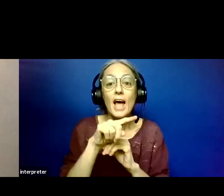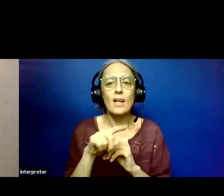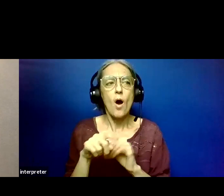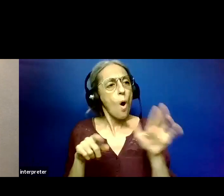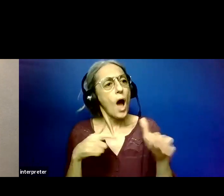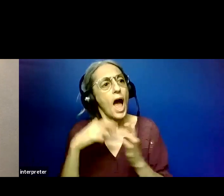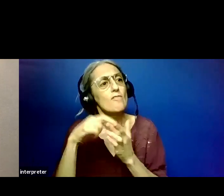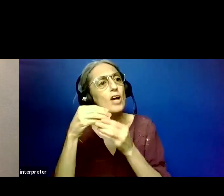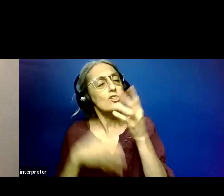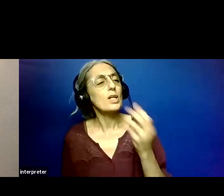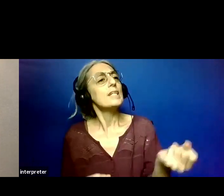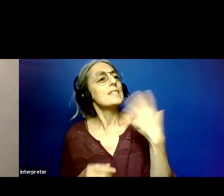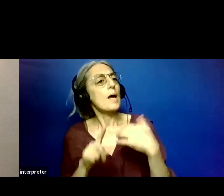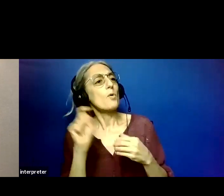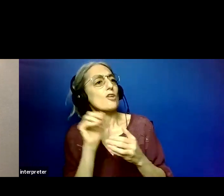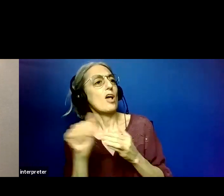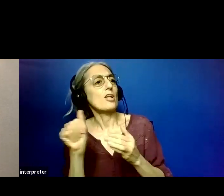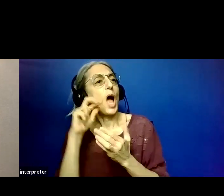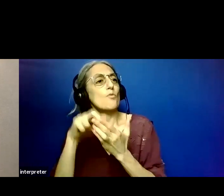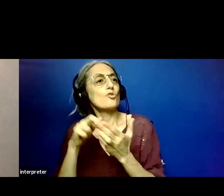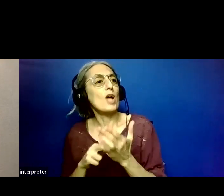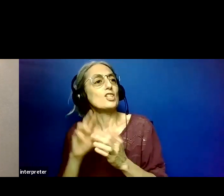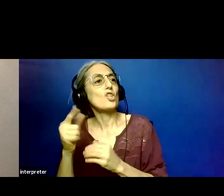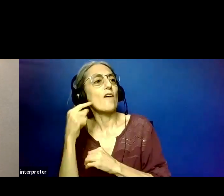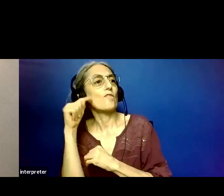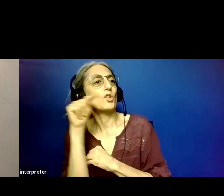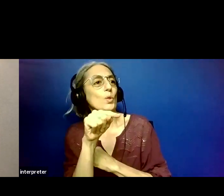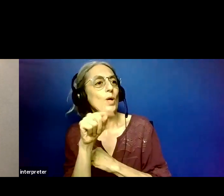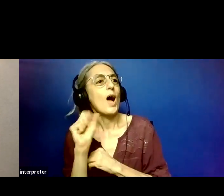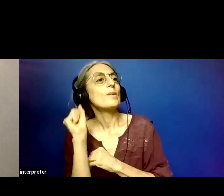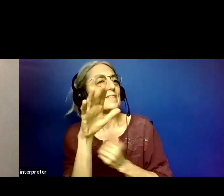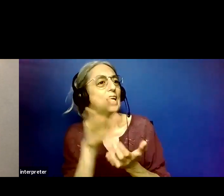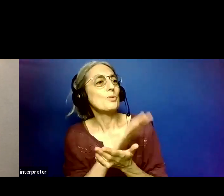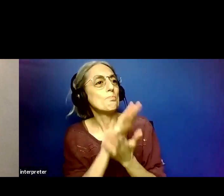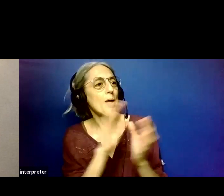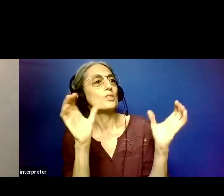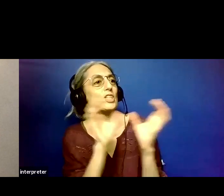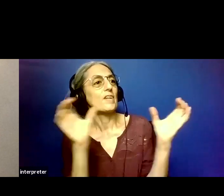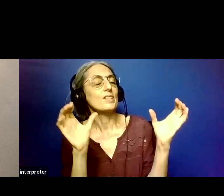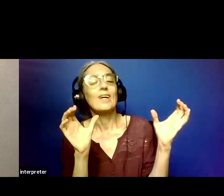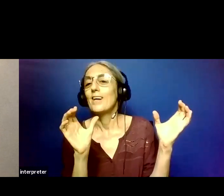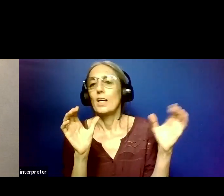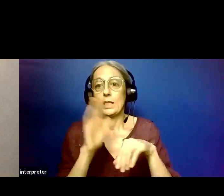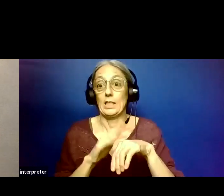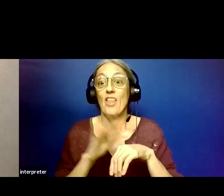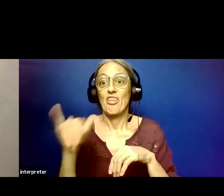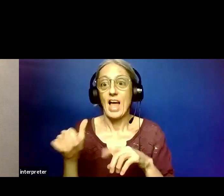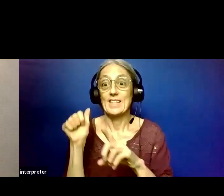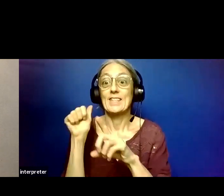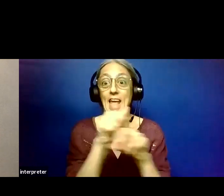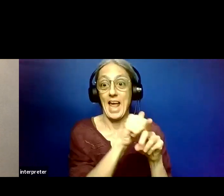$100, they will register your dog and send you paperwork. And those are scams, and people are making a lot of money on them.